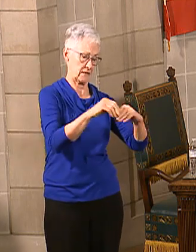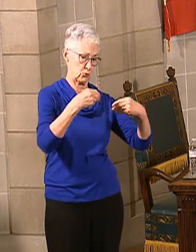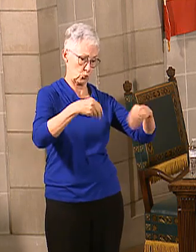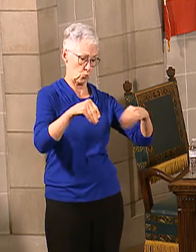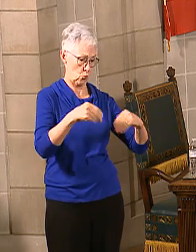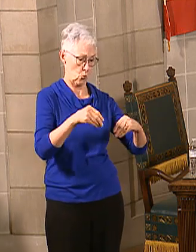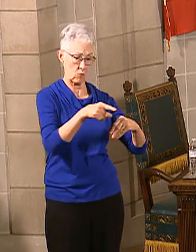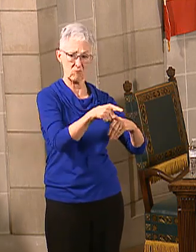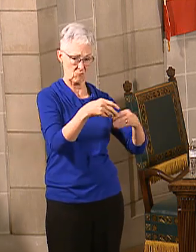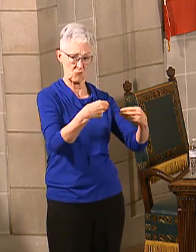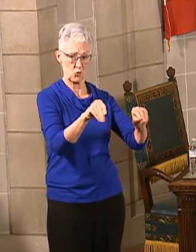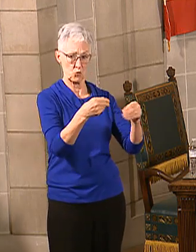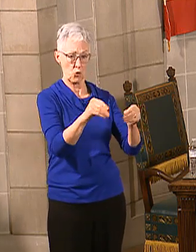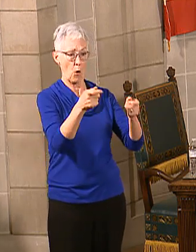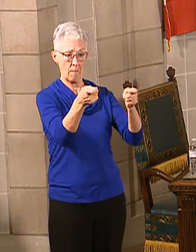government